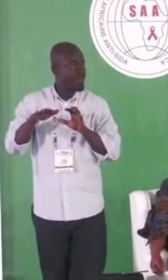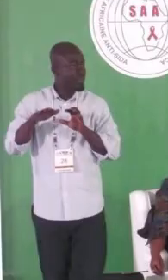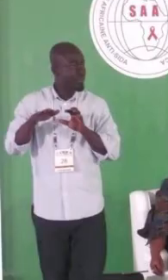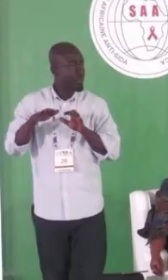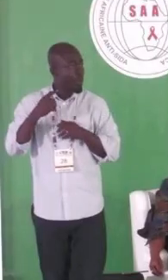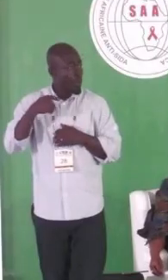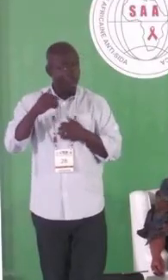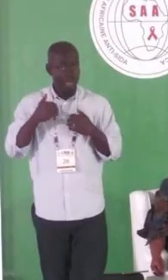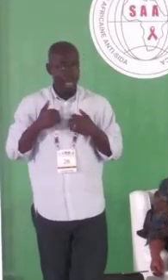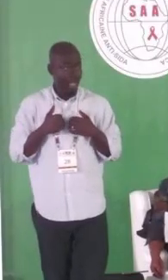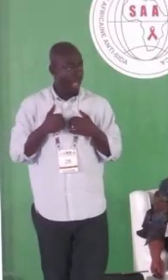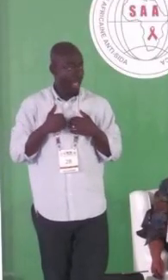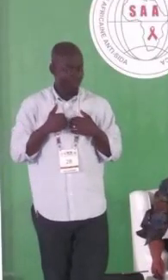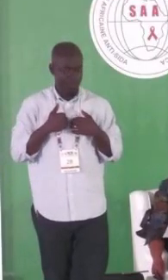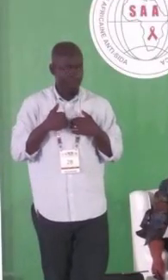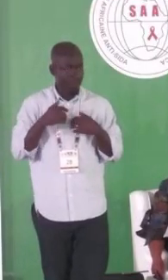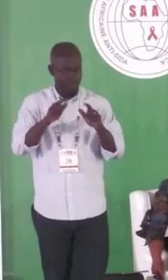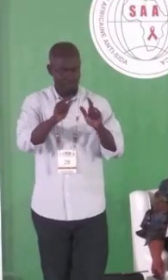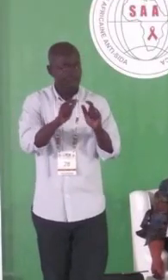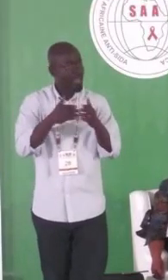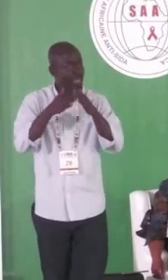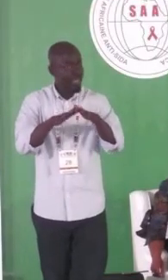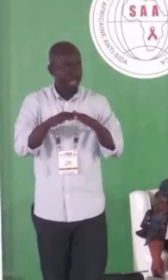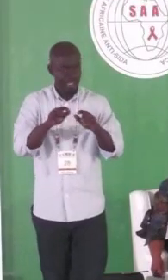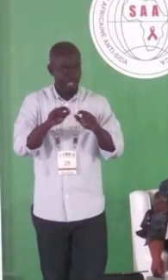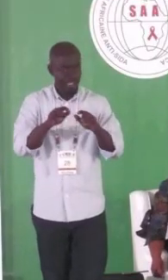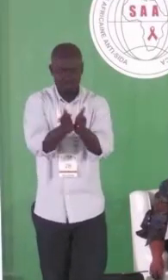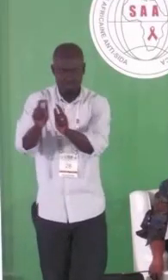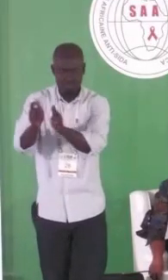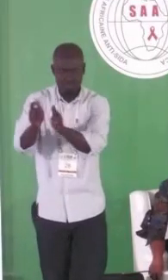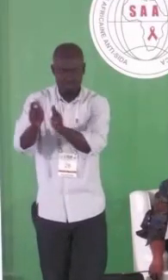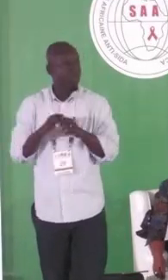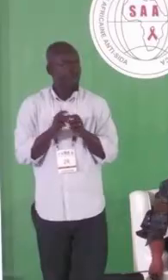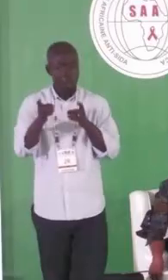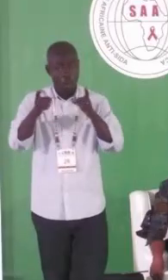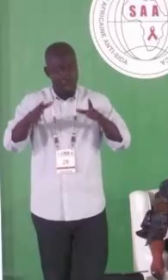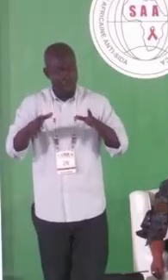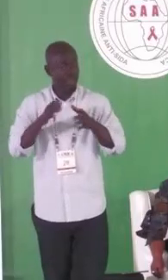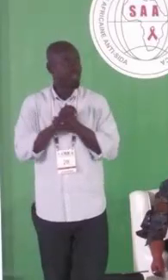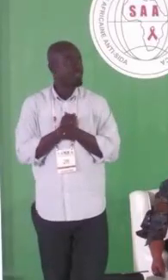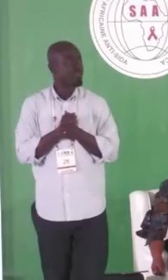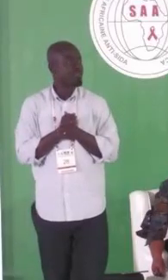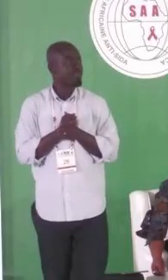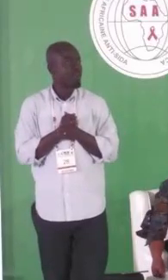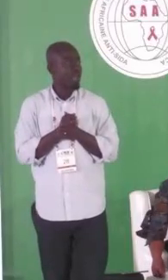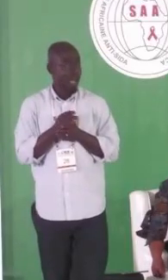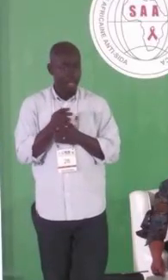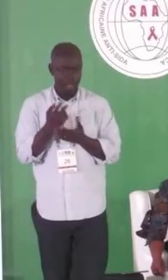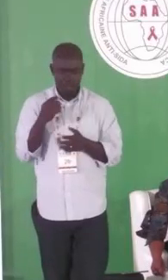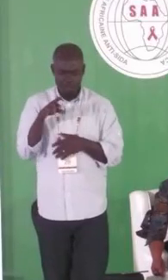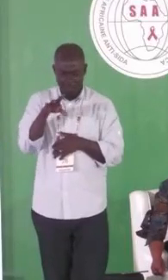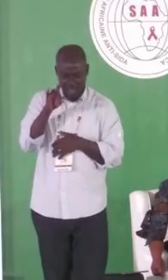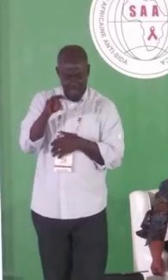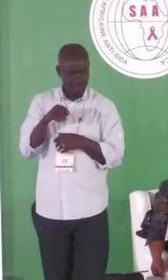we have provincial level leadership, the provincial medical directors. And we find that in our